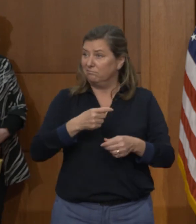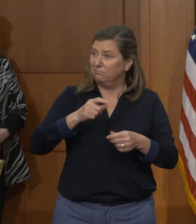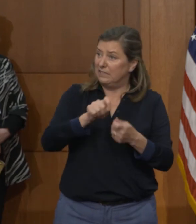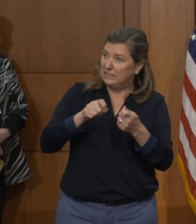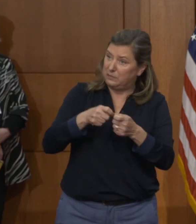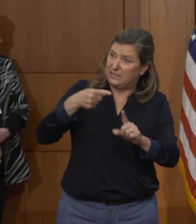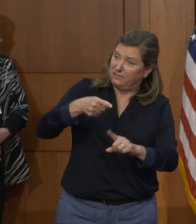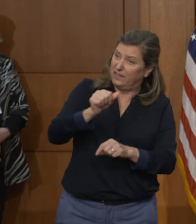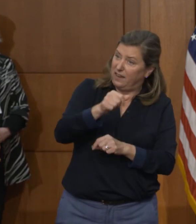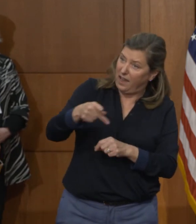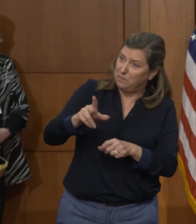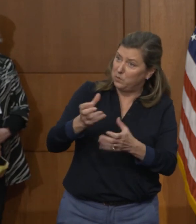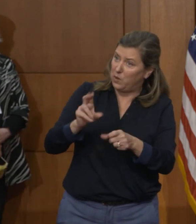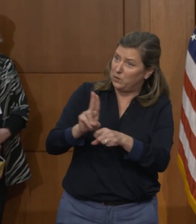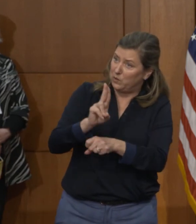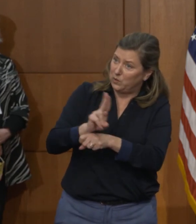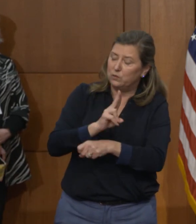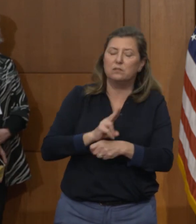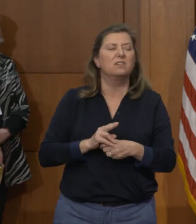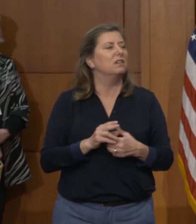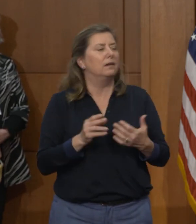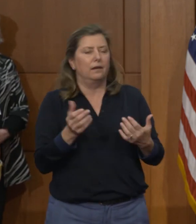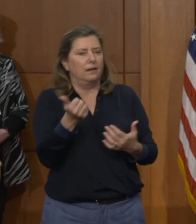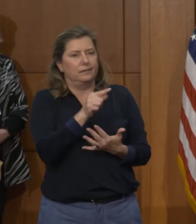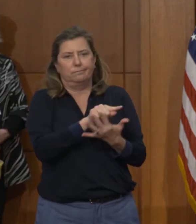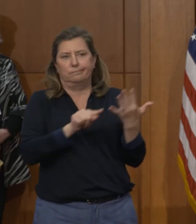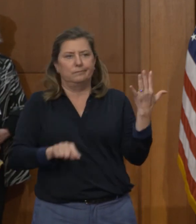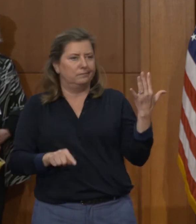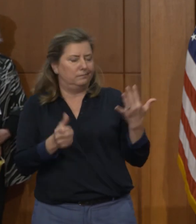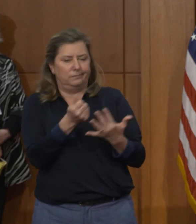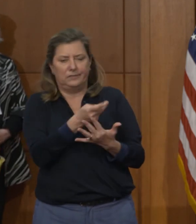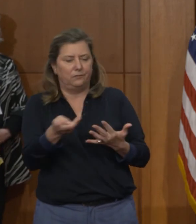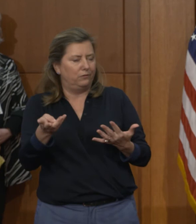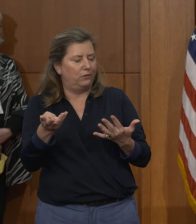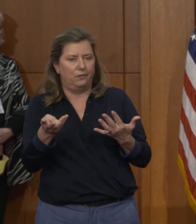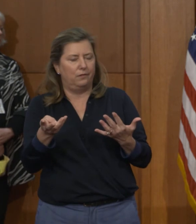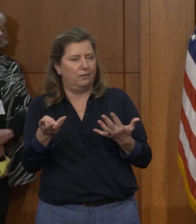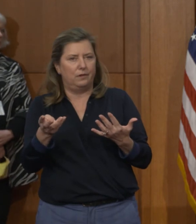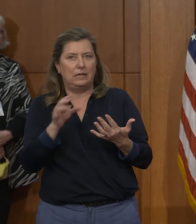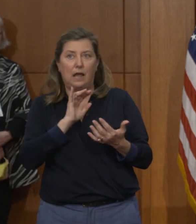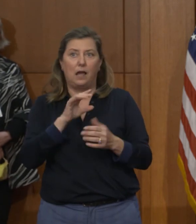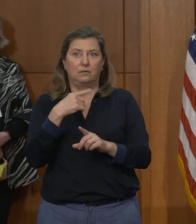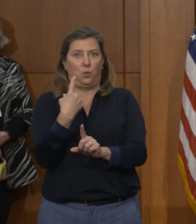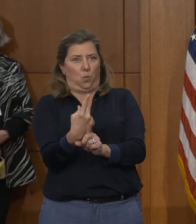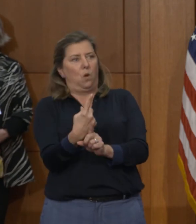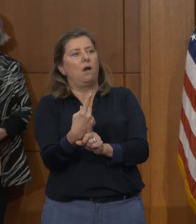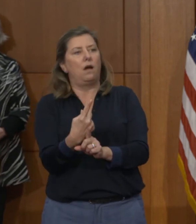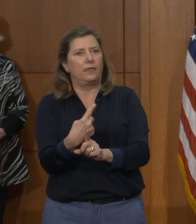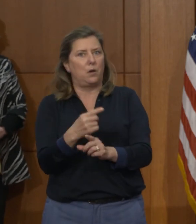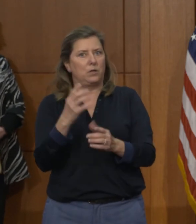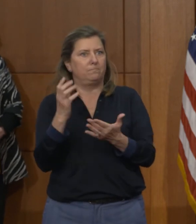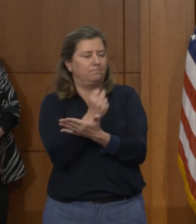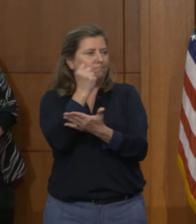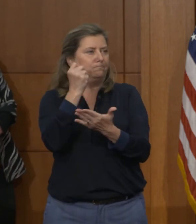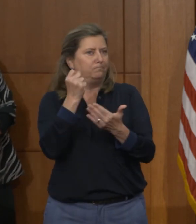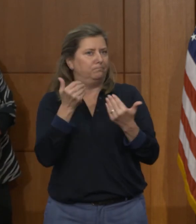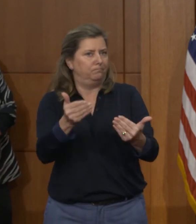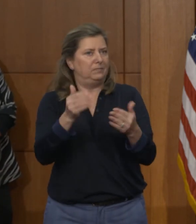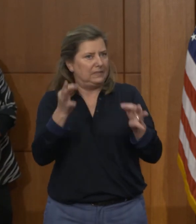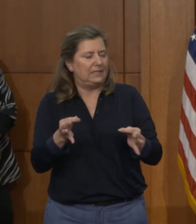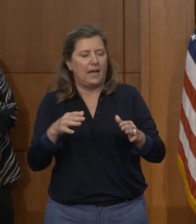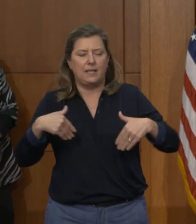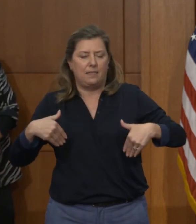specific applications? We're looking at a number. There's none that we've particularly latched onto at this point,